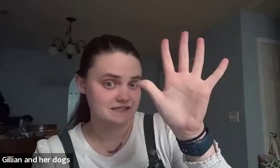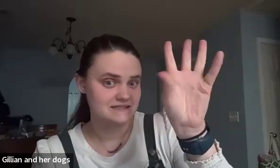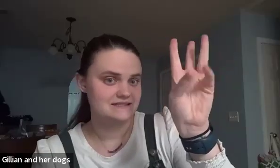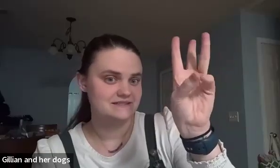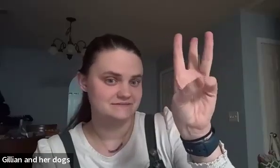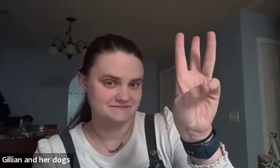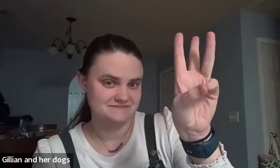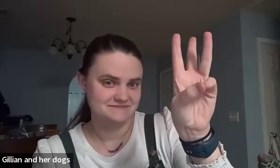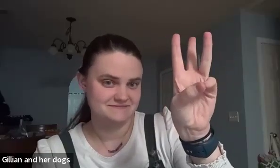6,